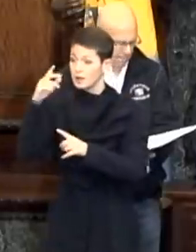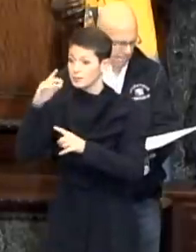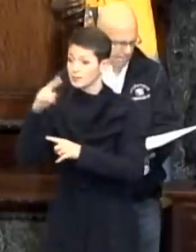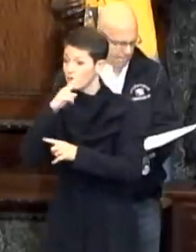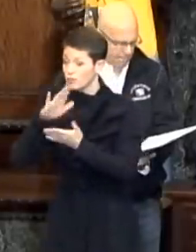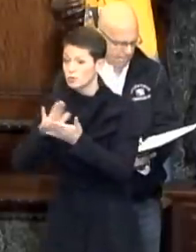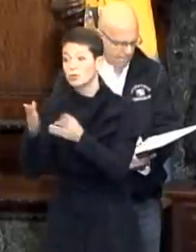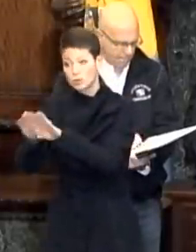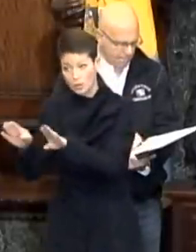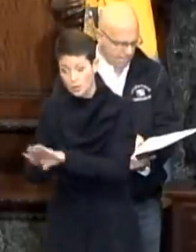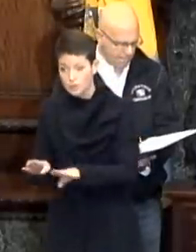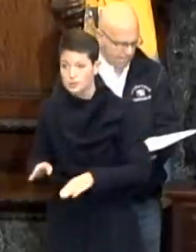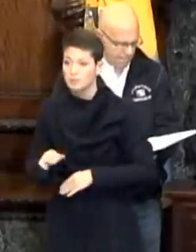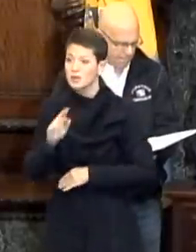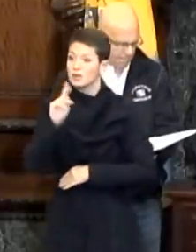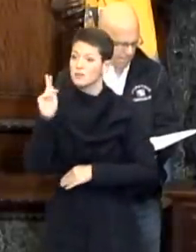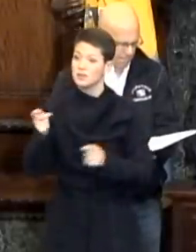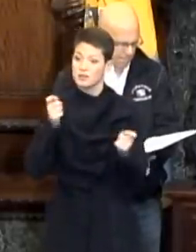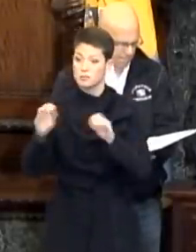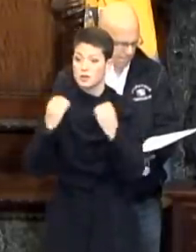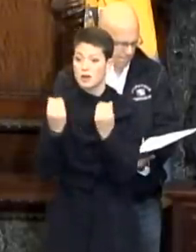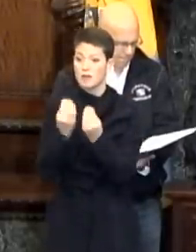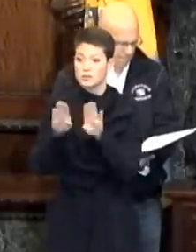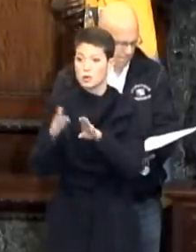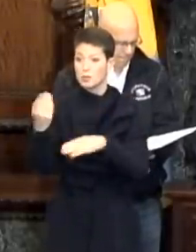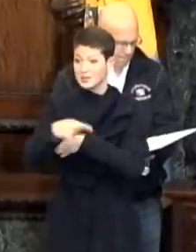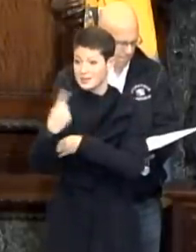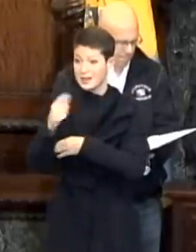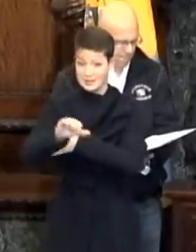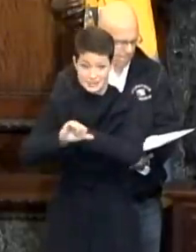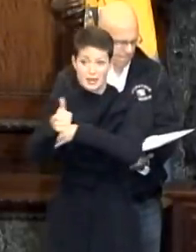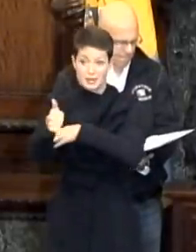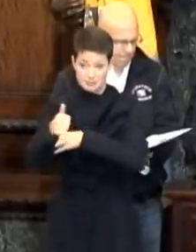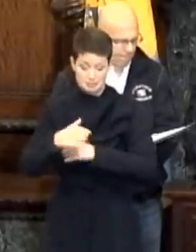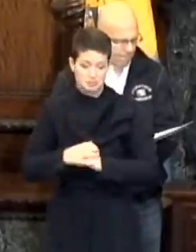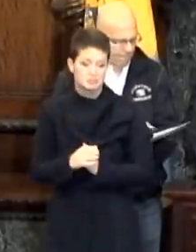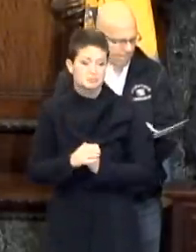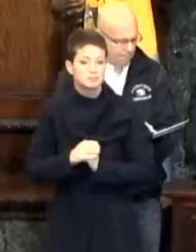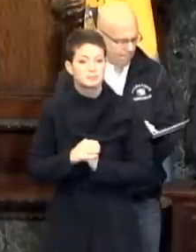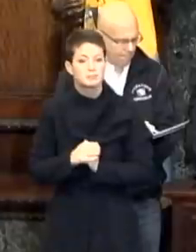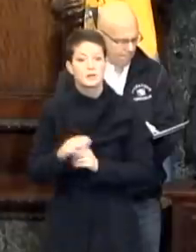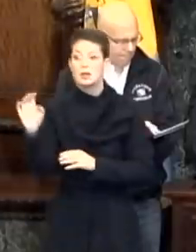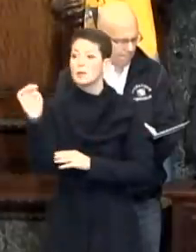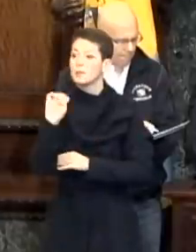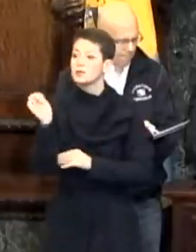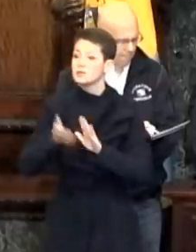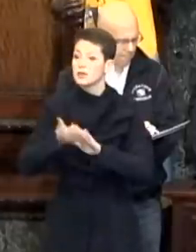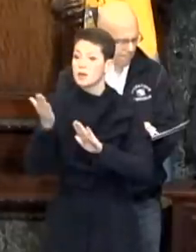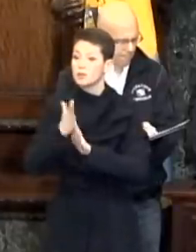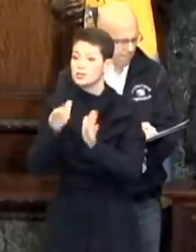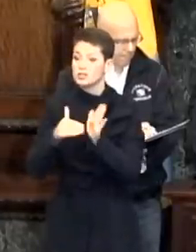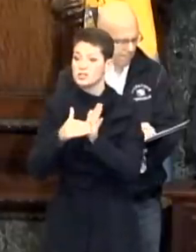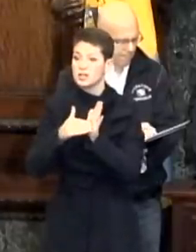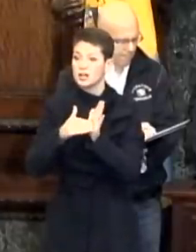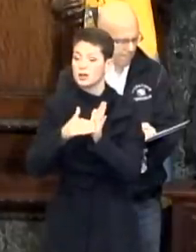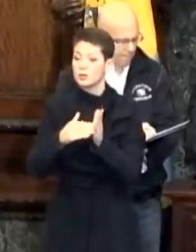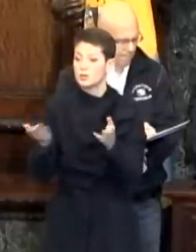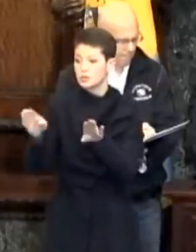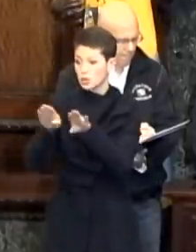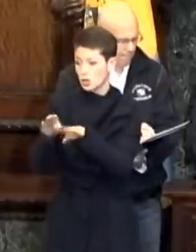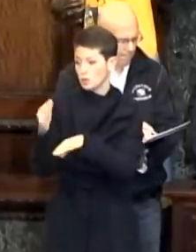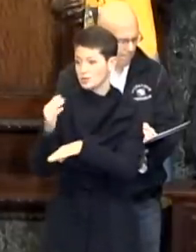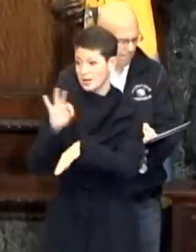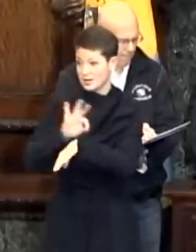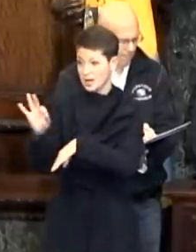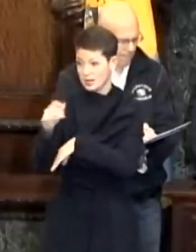District Administrative Office opened at 10 a.m. this morning. The Emergency Operations Center was deactivated at